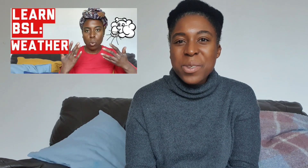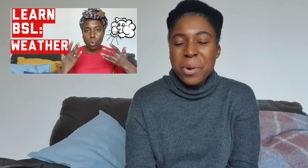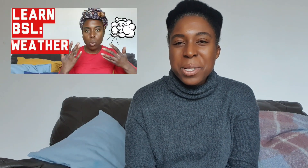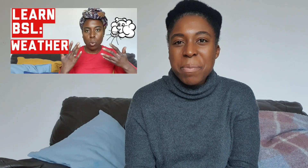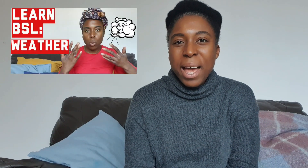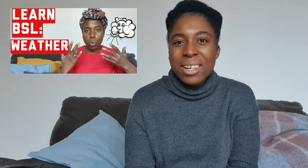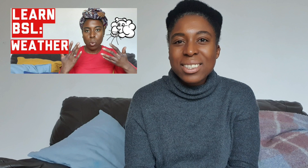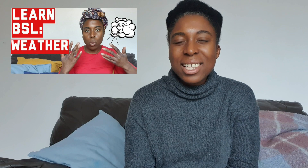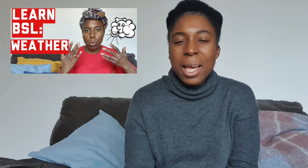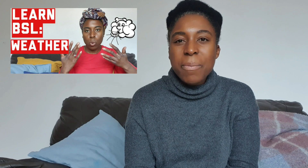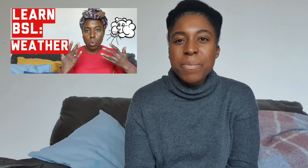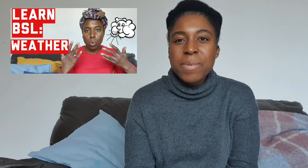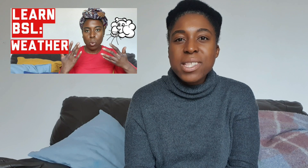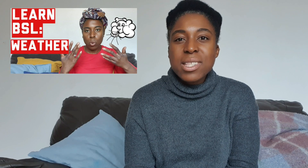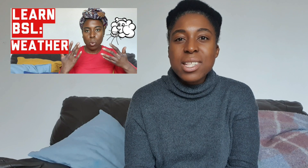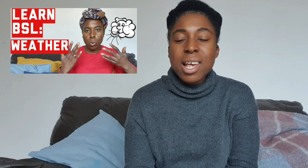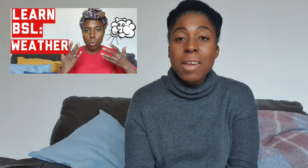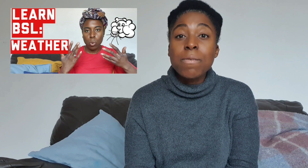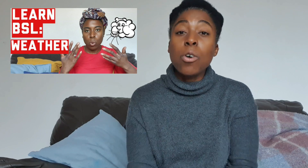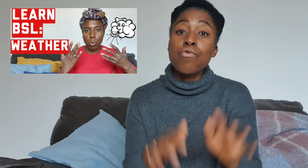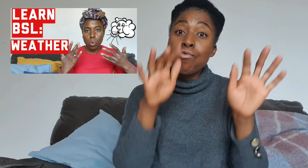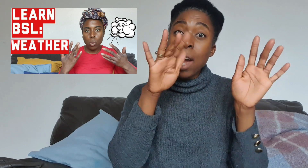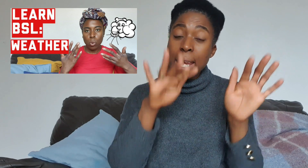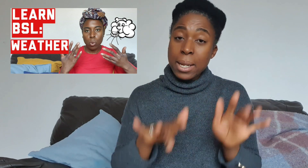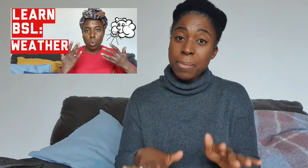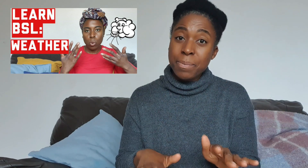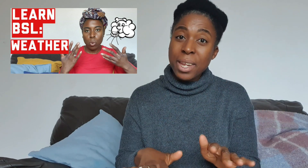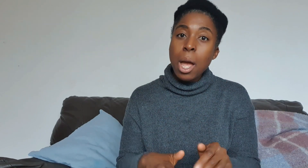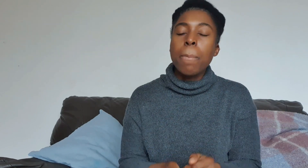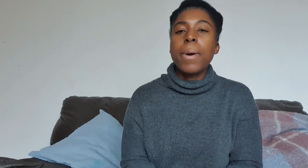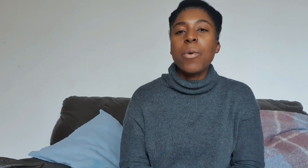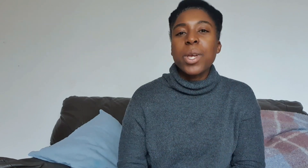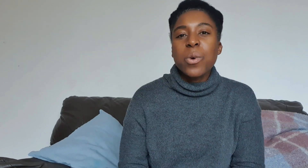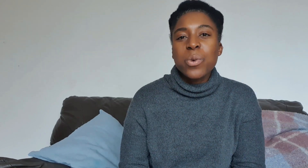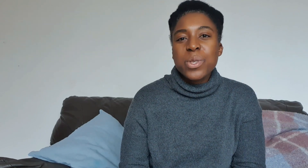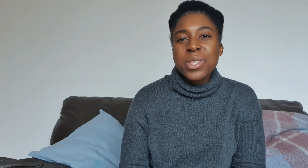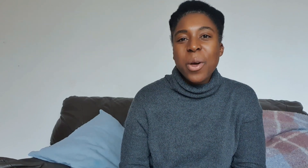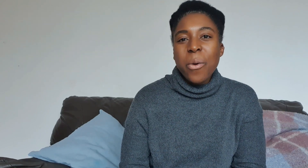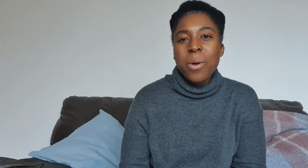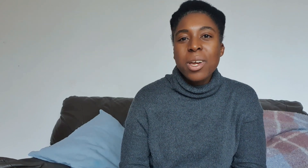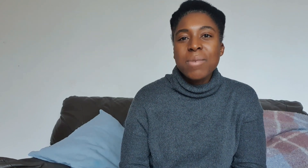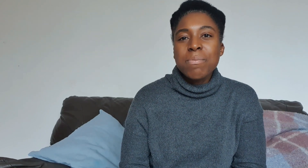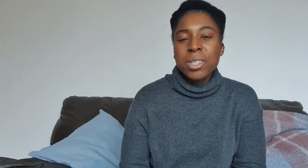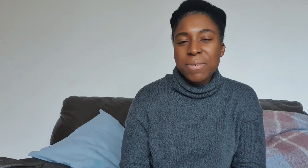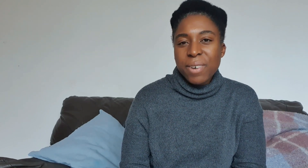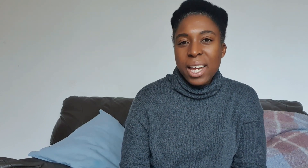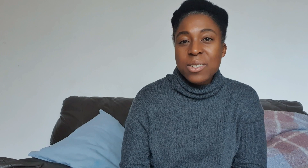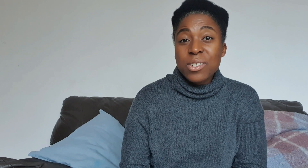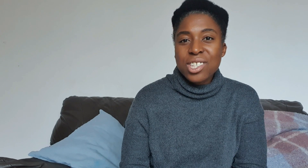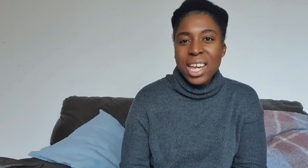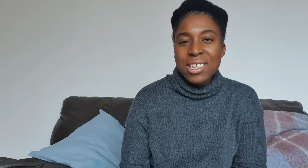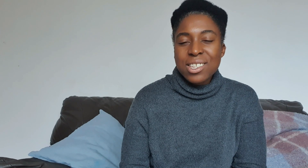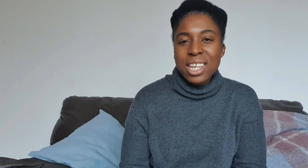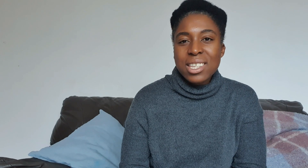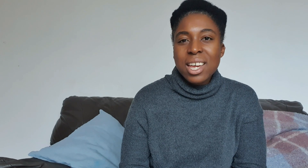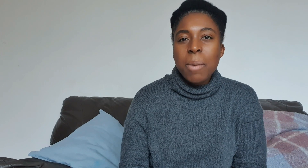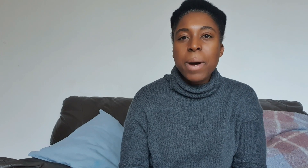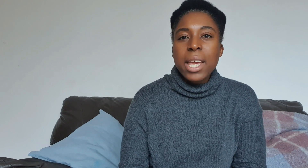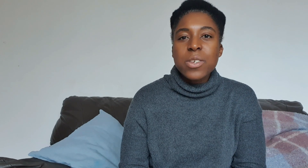talked about the sign for rain, but we also modified or changed it by